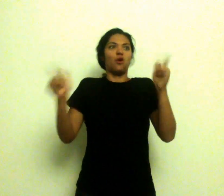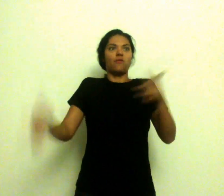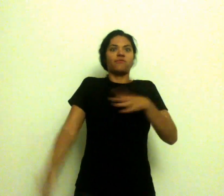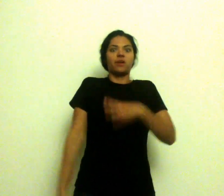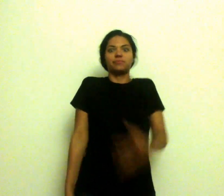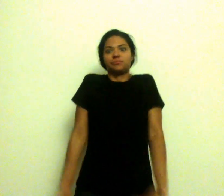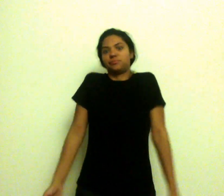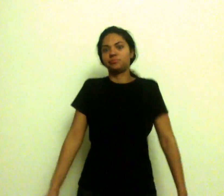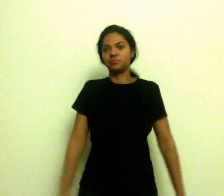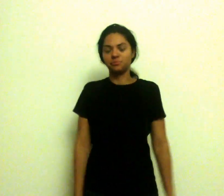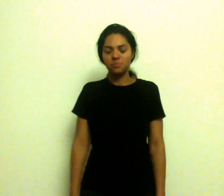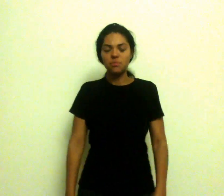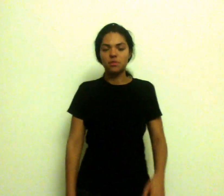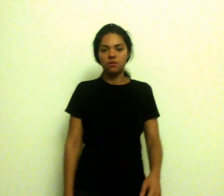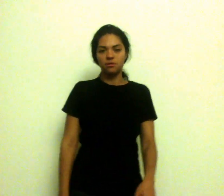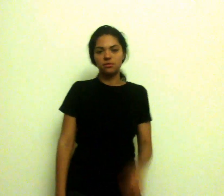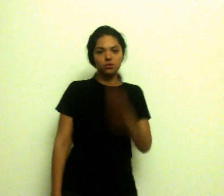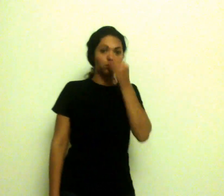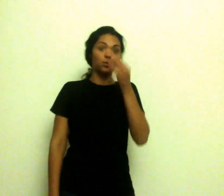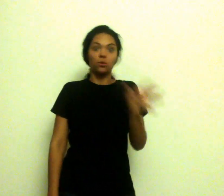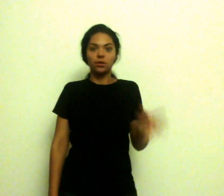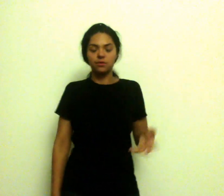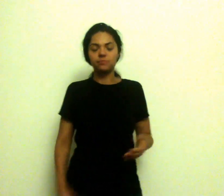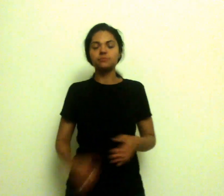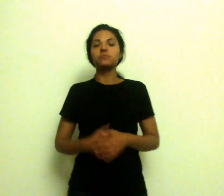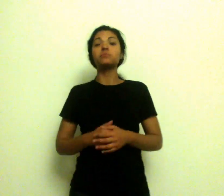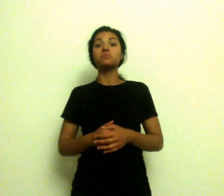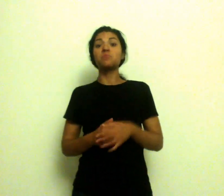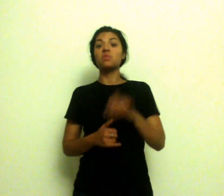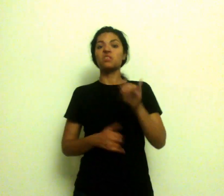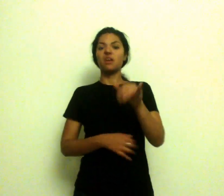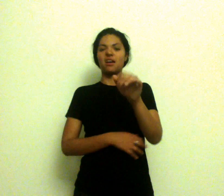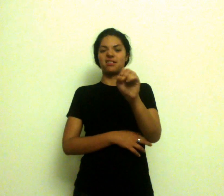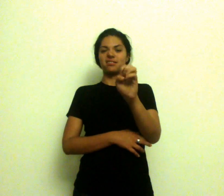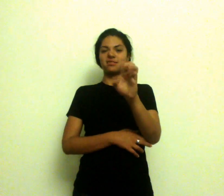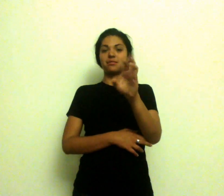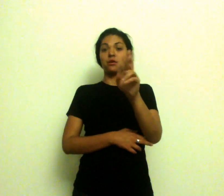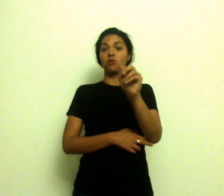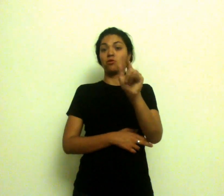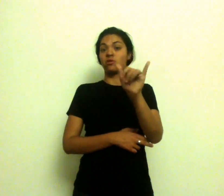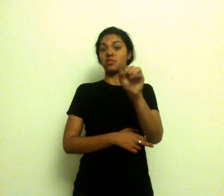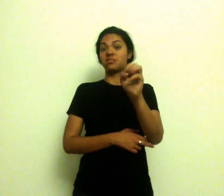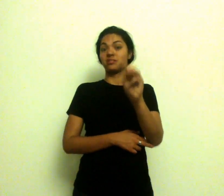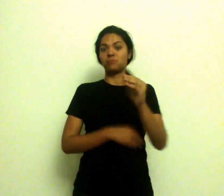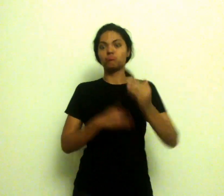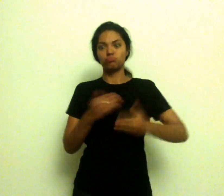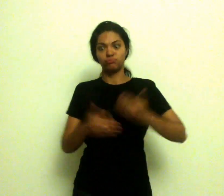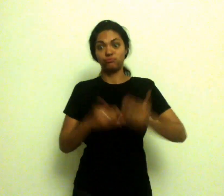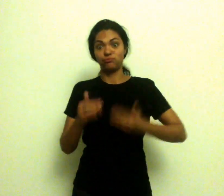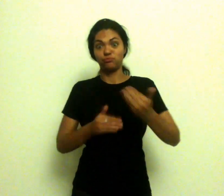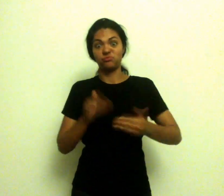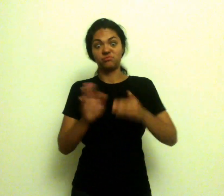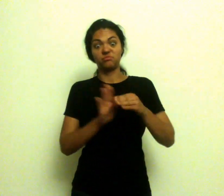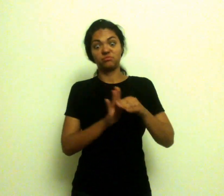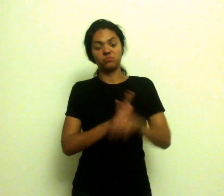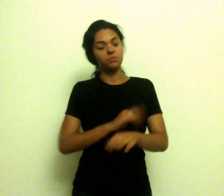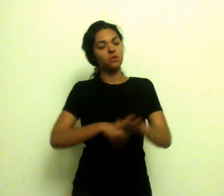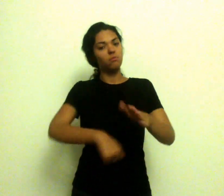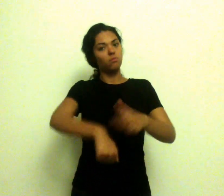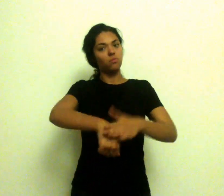its doing, may I suggest to you, think through it very carefully, that we may actually end up producing a generation of men